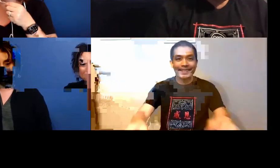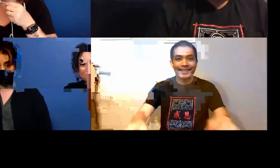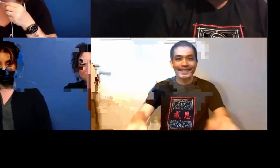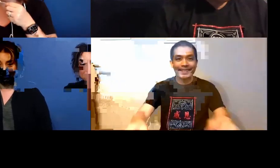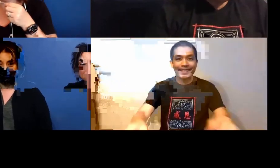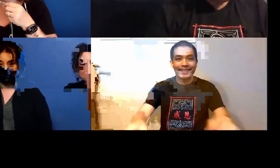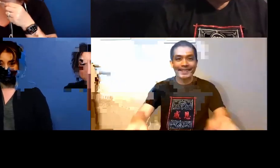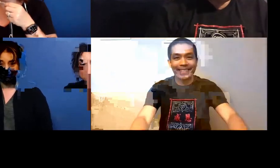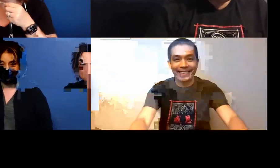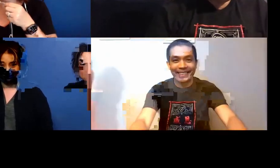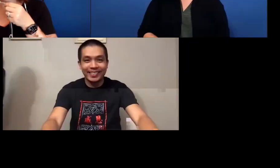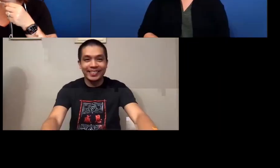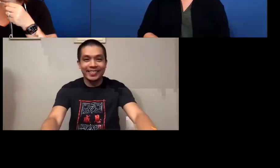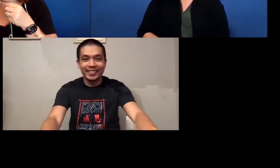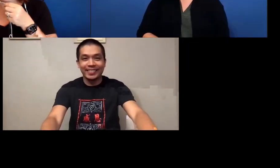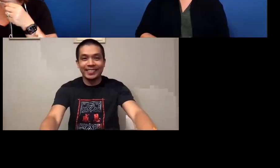There we go.